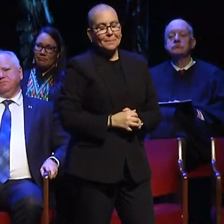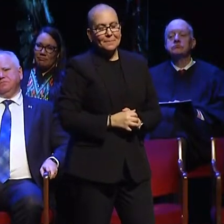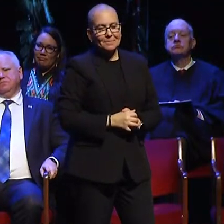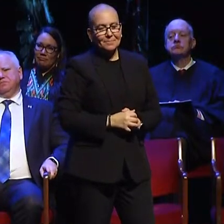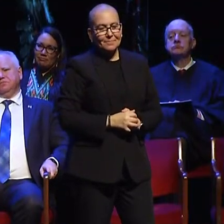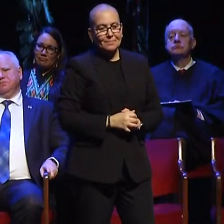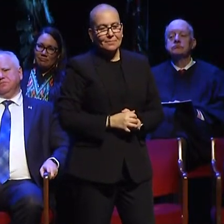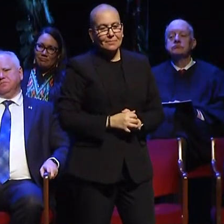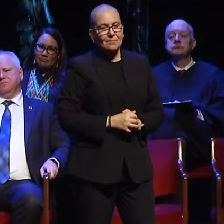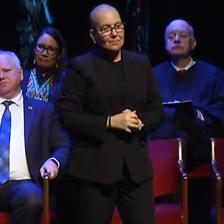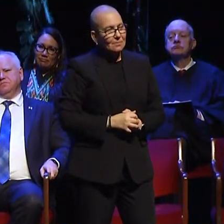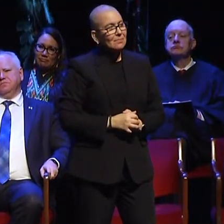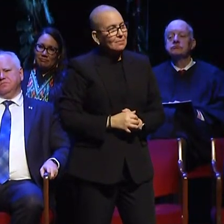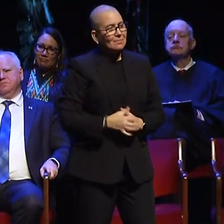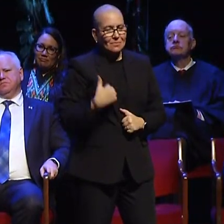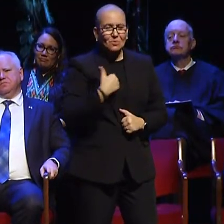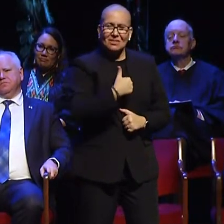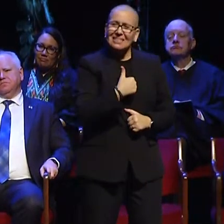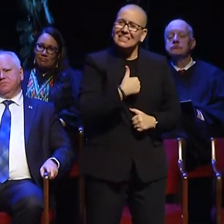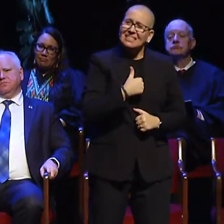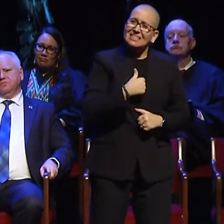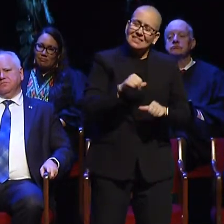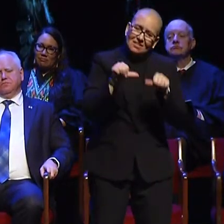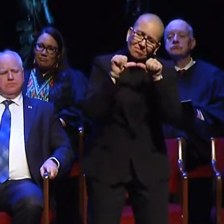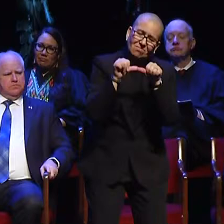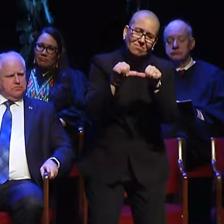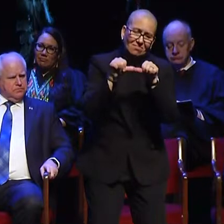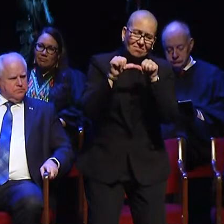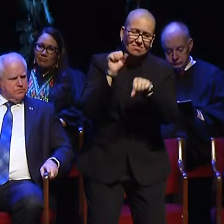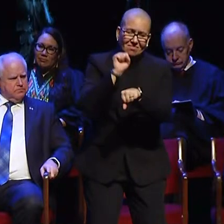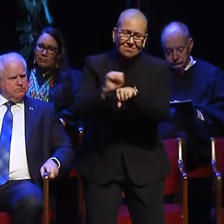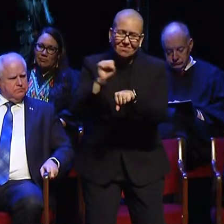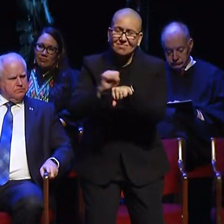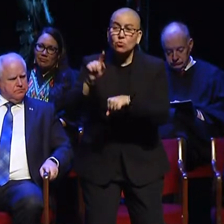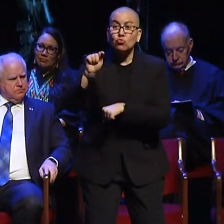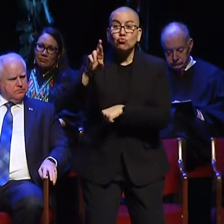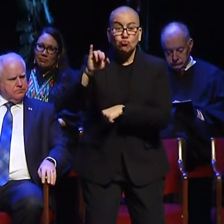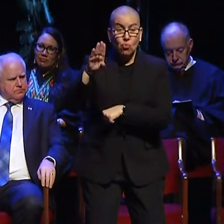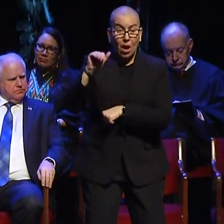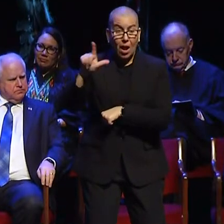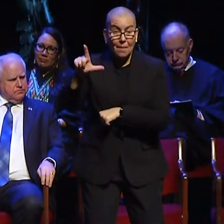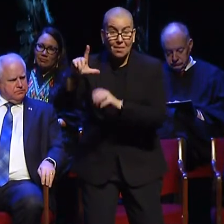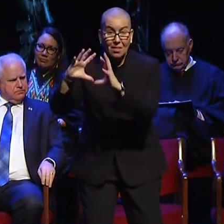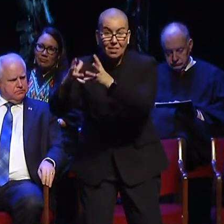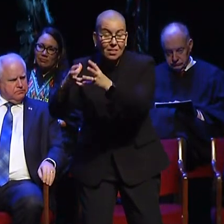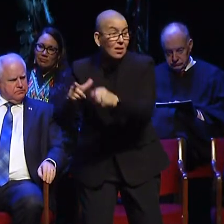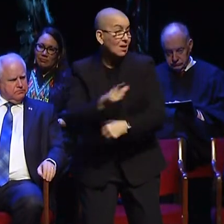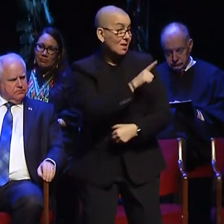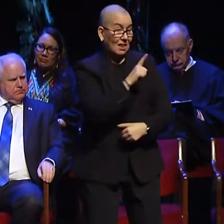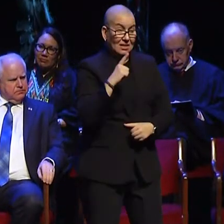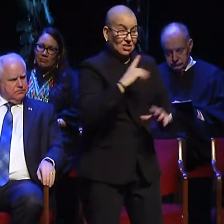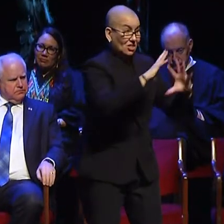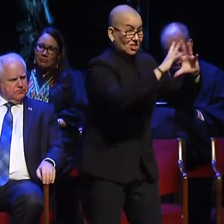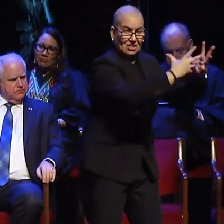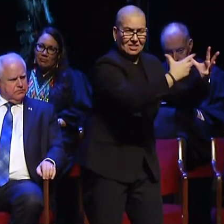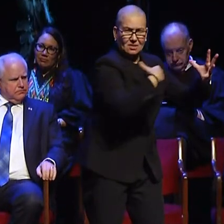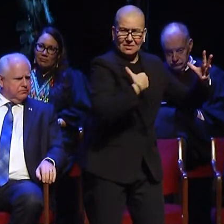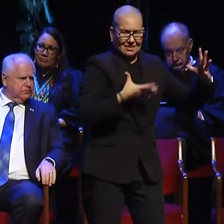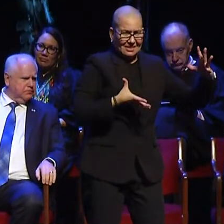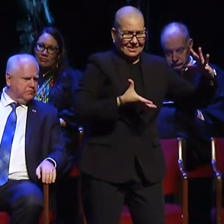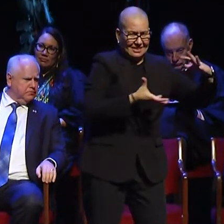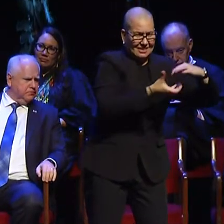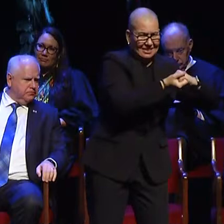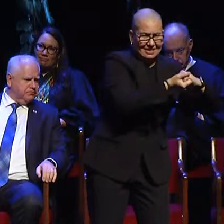We worked in partnership with our tribes and the legislature to codify tribal consultation and so